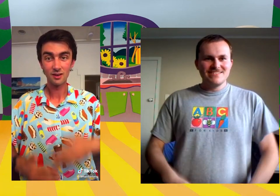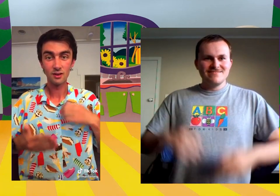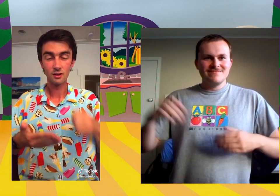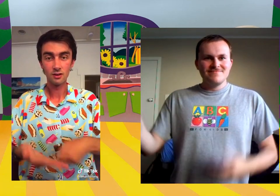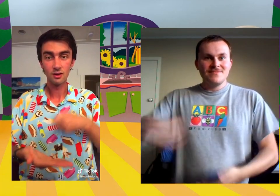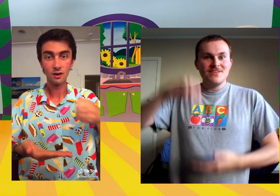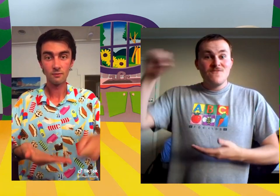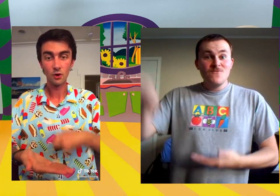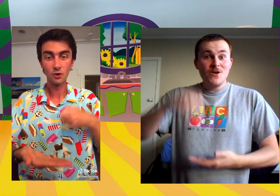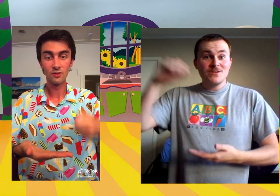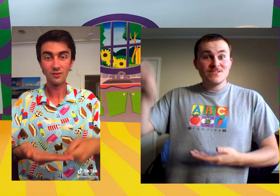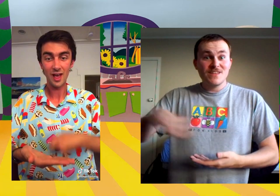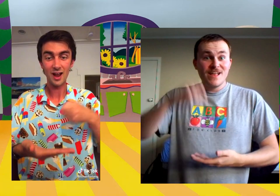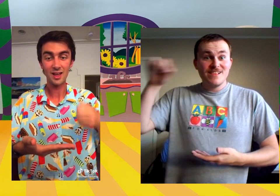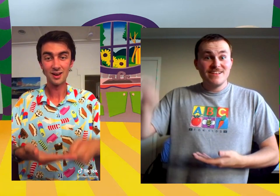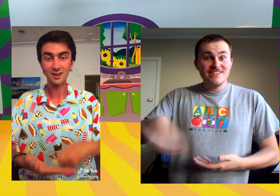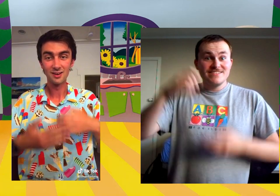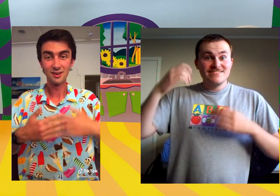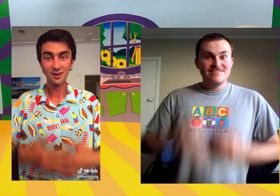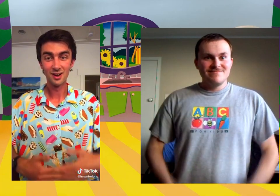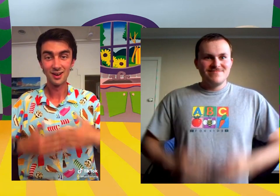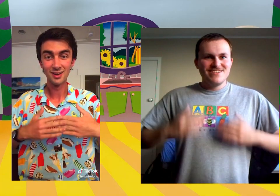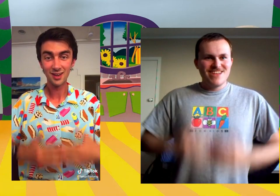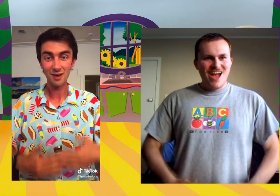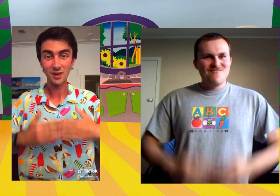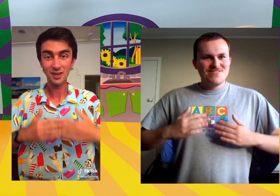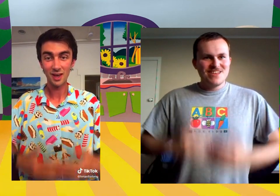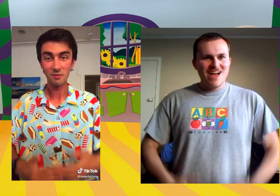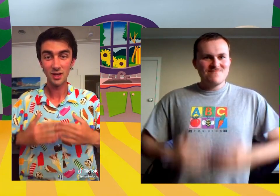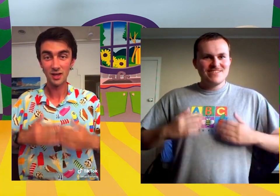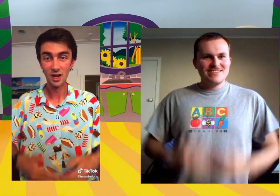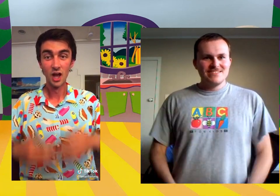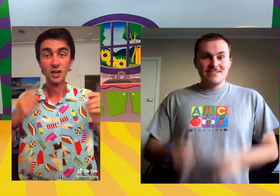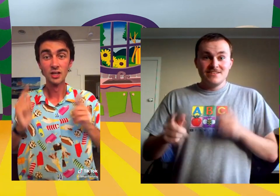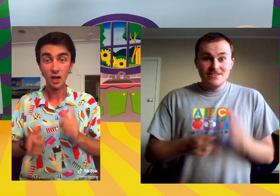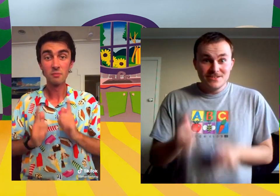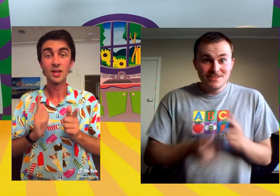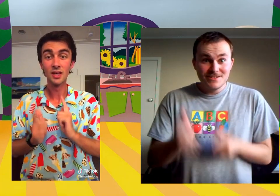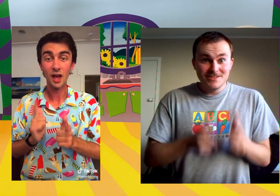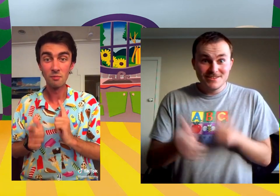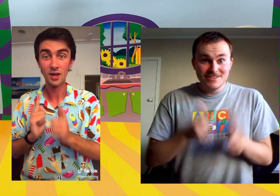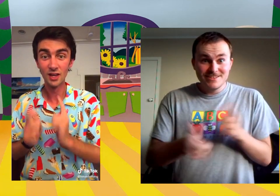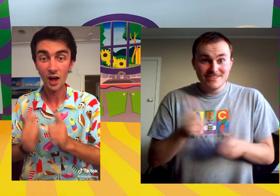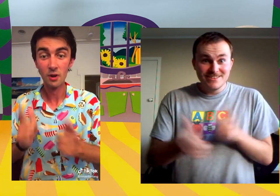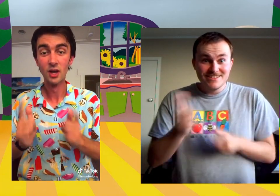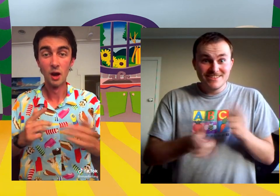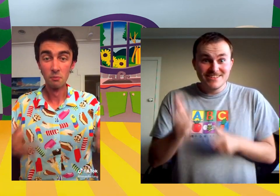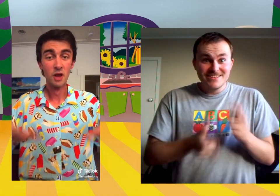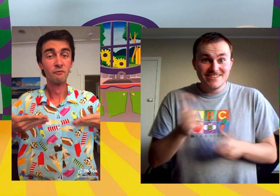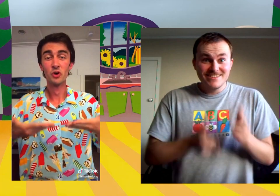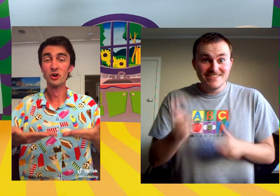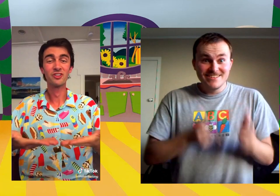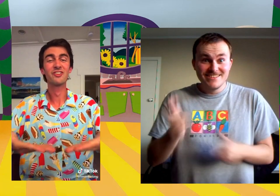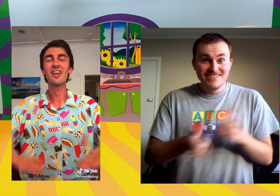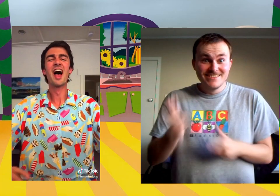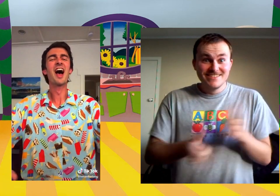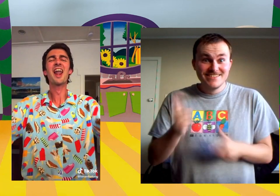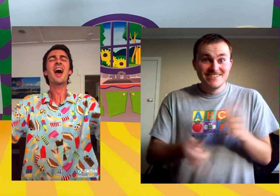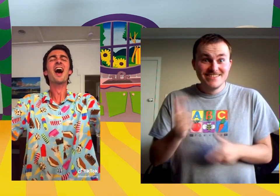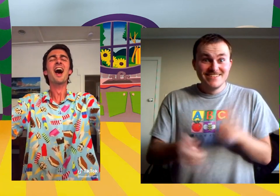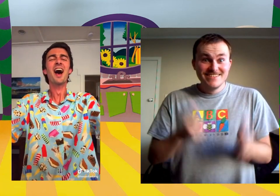yummy. Fruit salad, yummy, yummy. Yummy, yummy, yummy, yummy